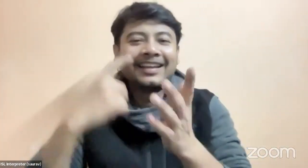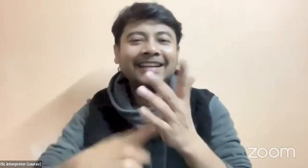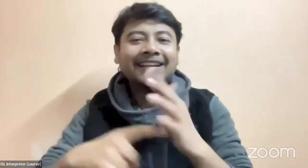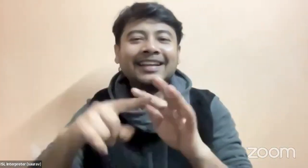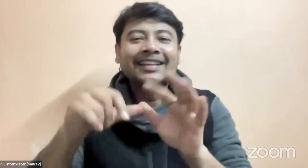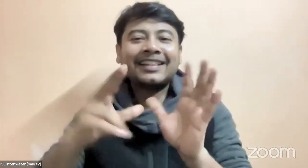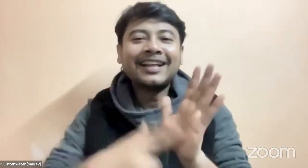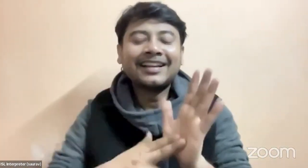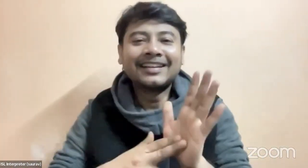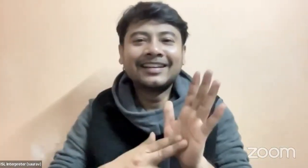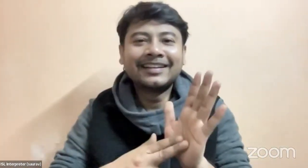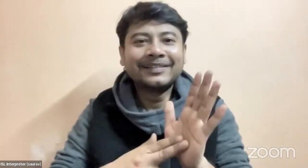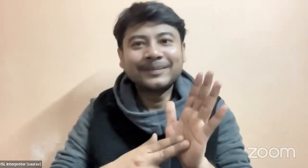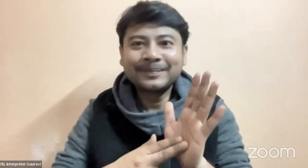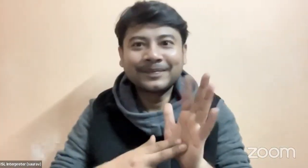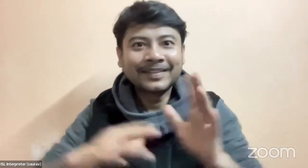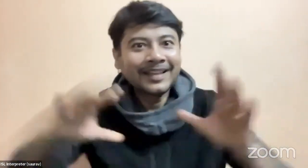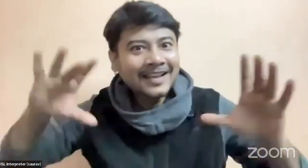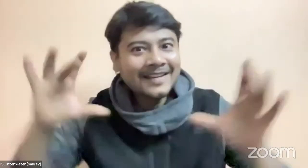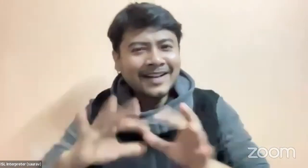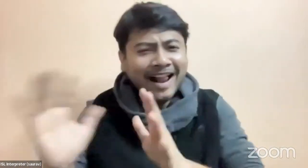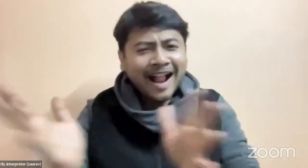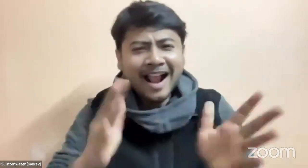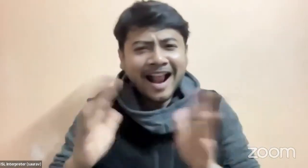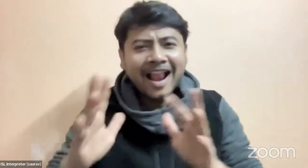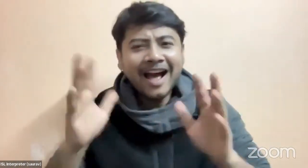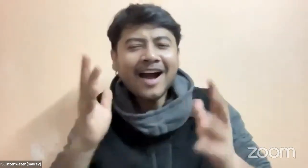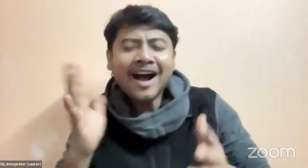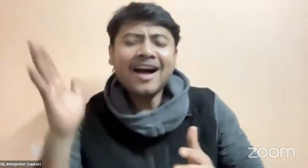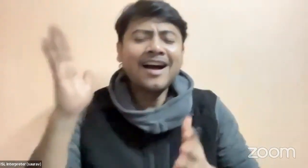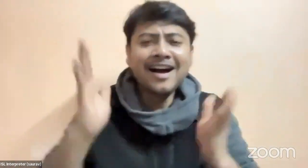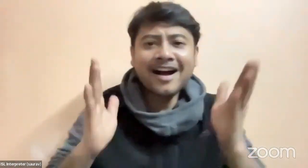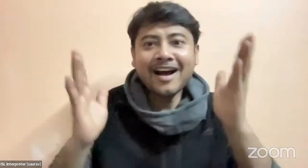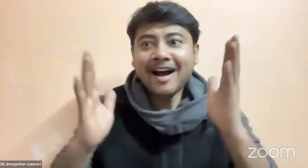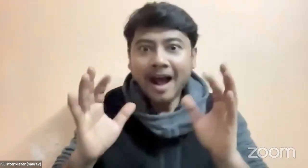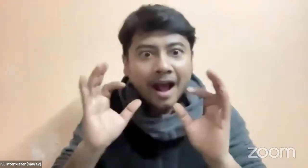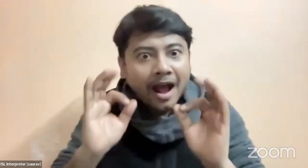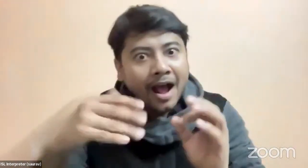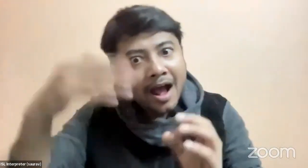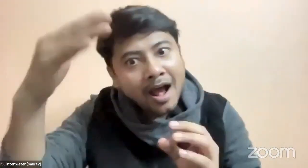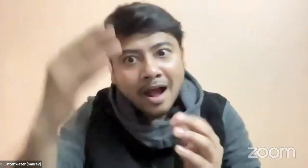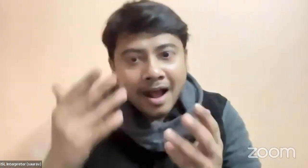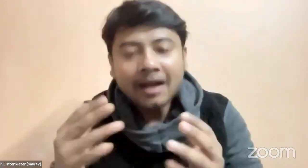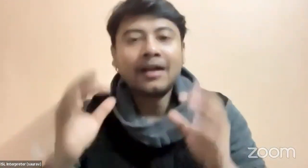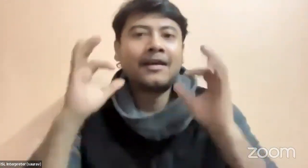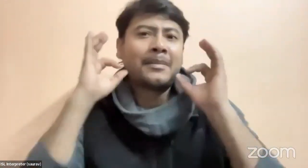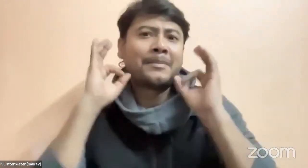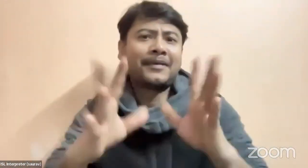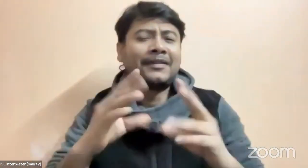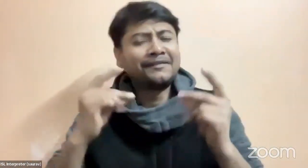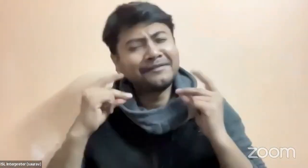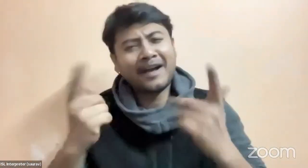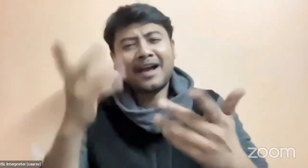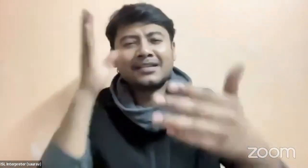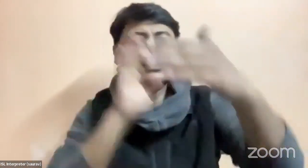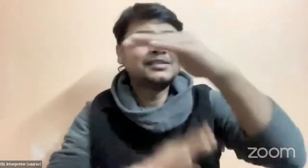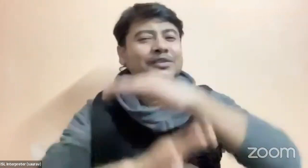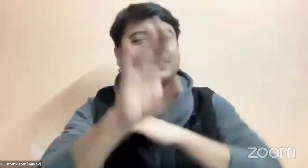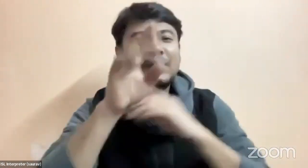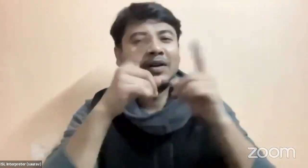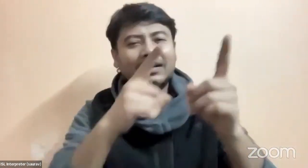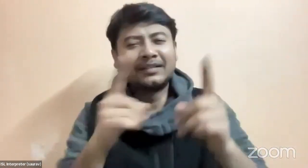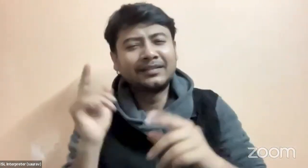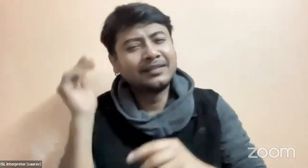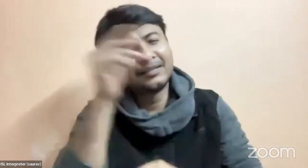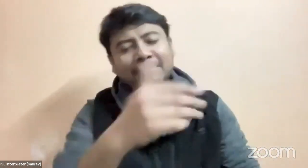Narad Muni leaves and goes to Swarga Loka. And he starts calling everyone, come, come, Lord Krishna is going to